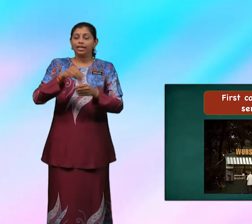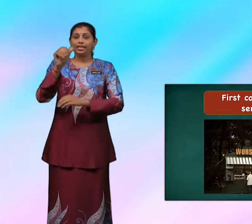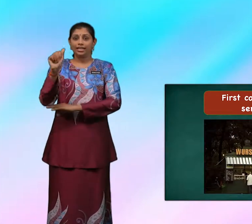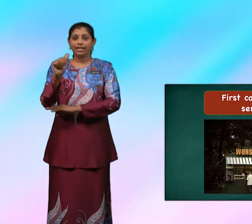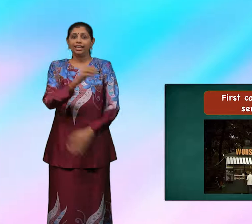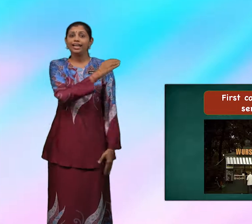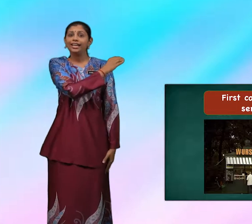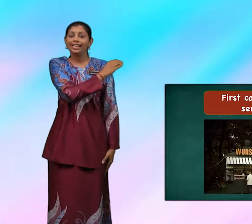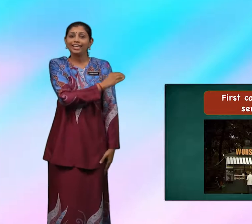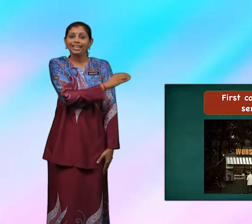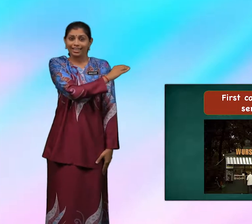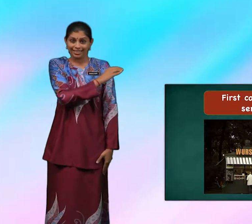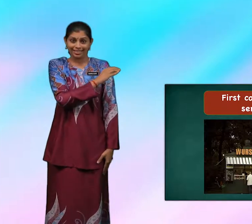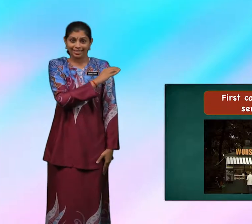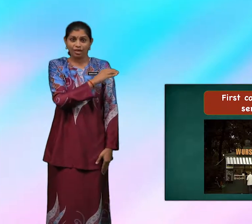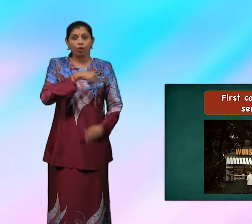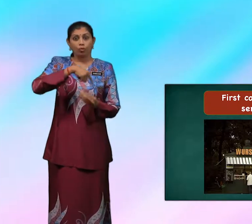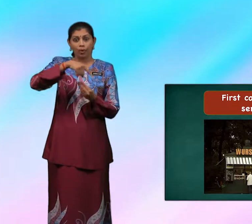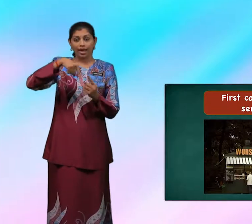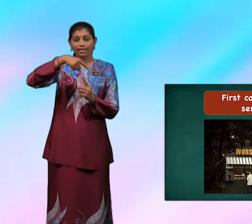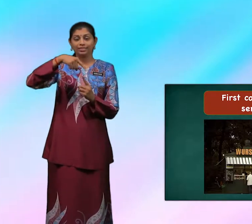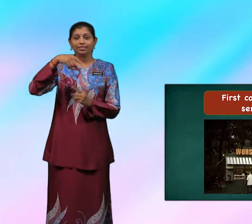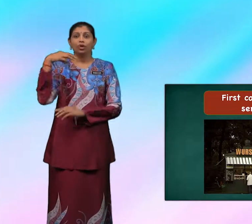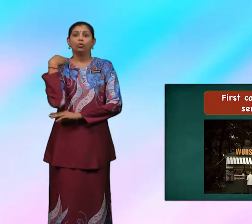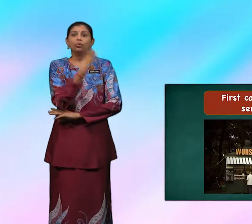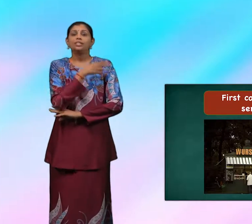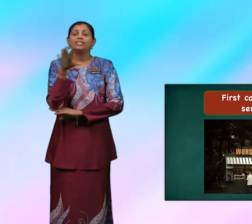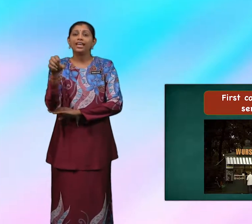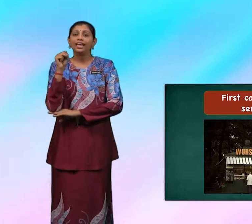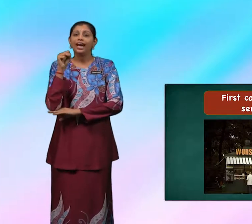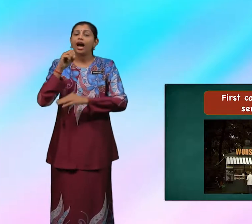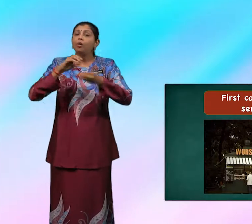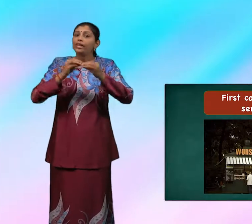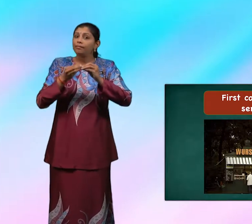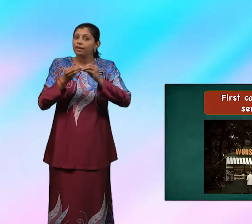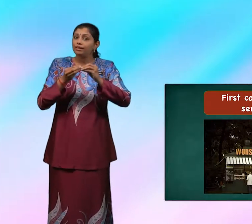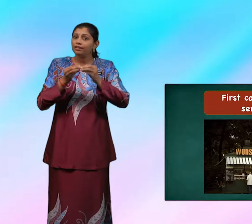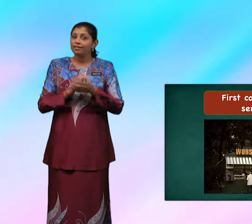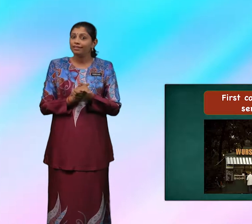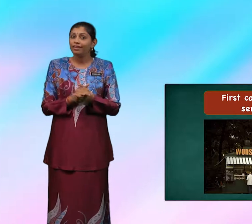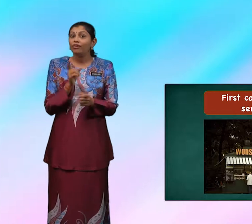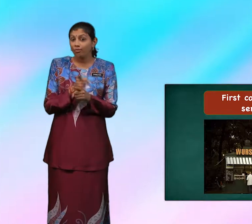a clinic, when we take our number,